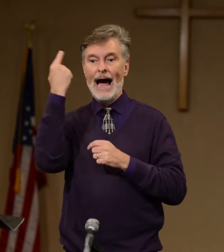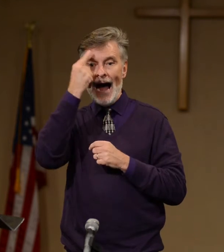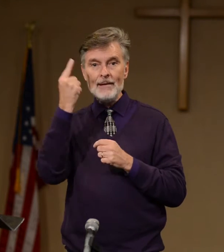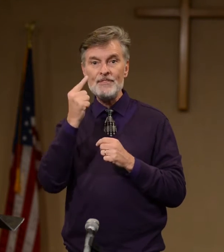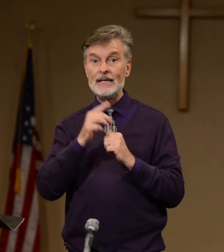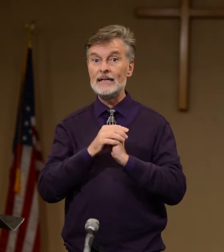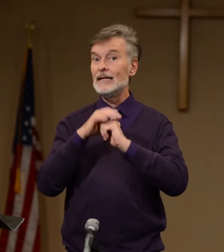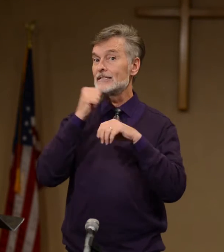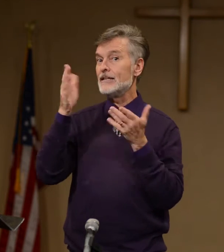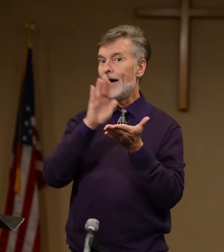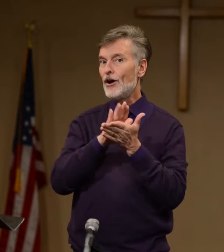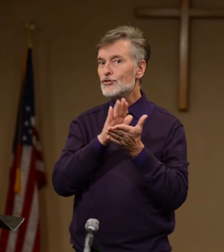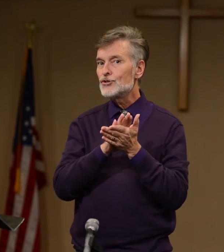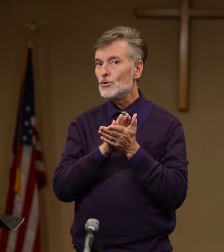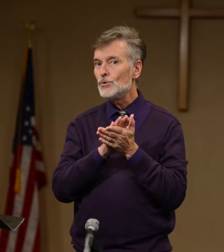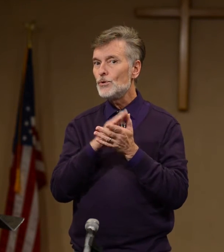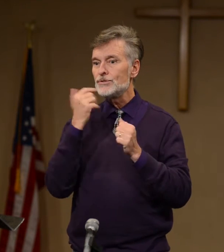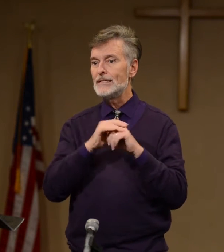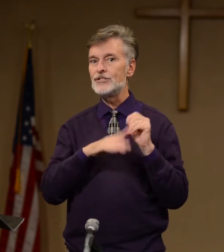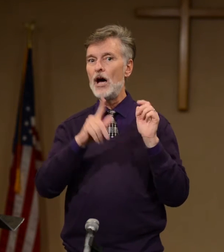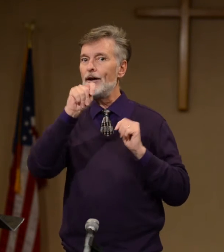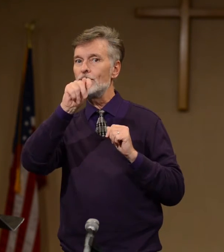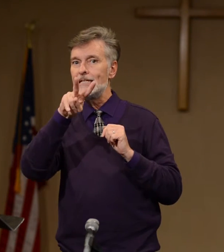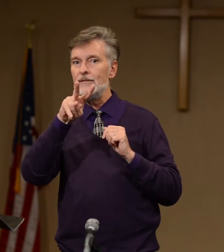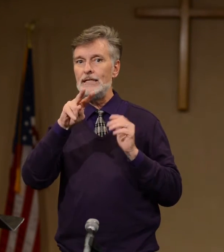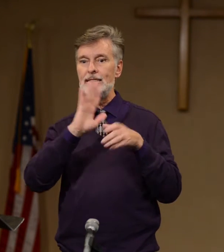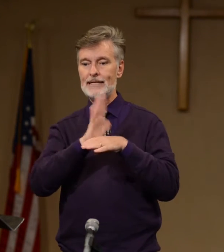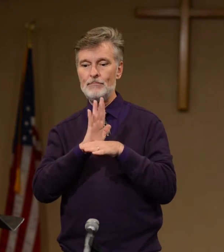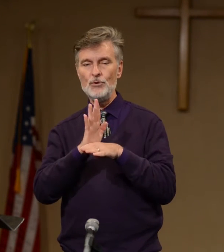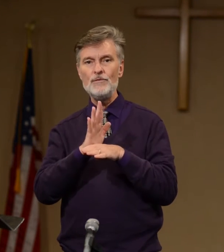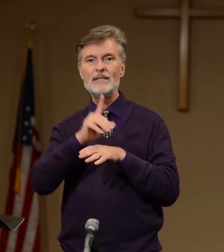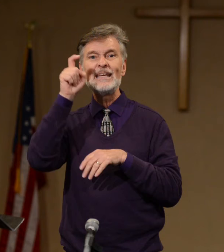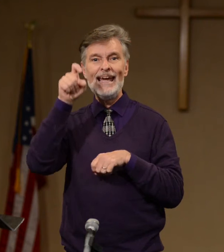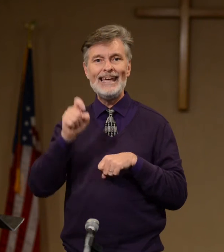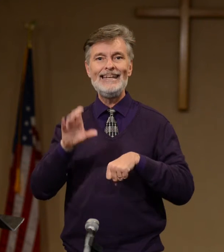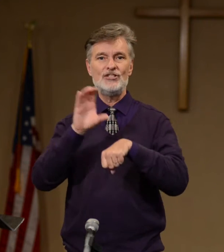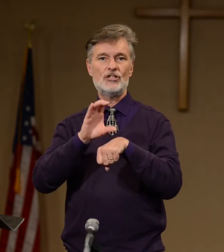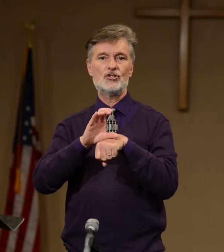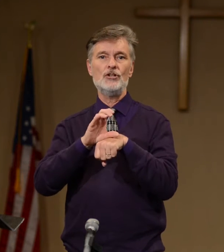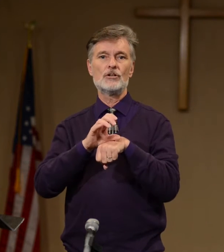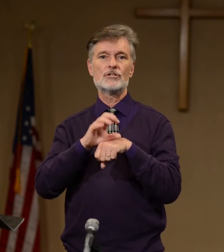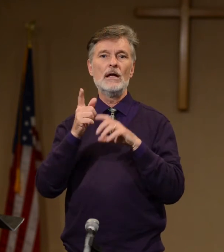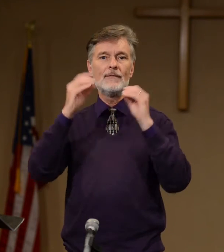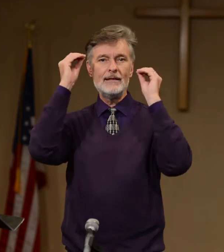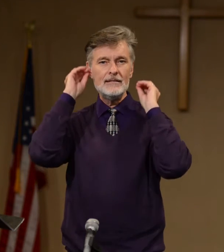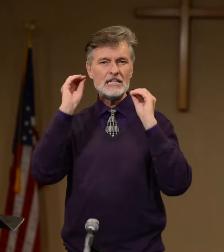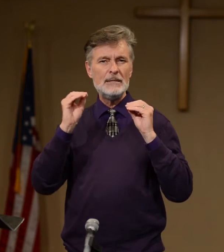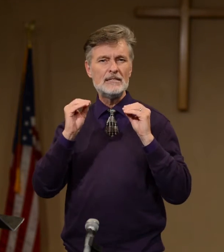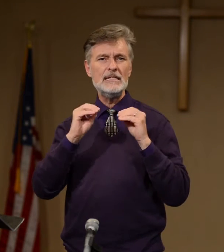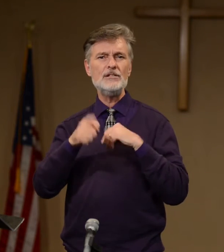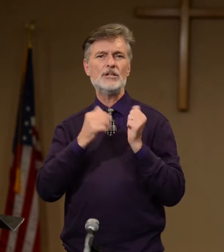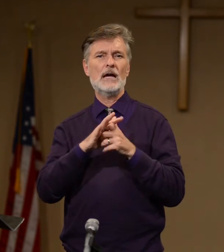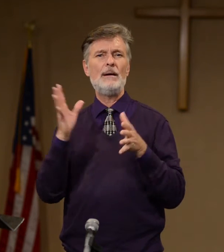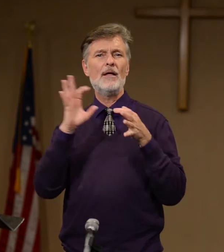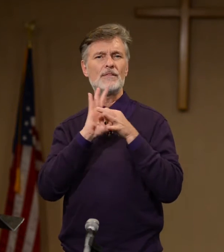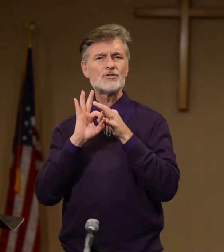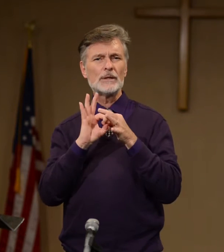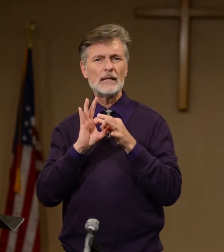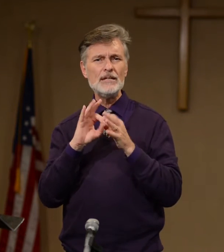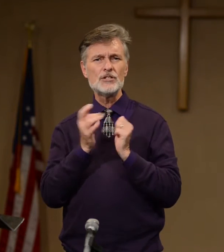I'm thinking it's not our schools, it's not our TVs and movies, it is the church that needs to be teaching about this